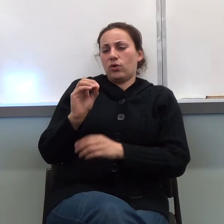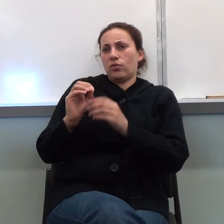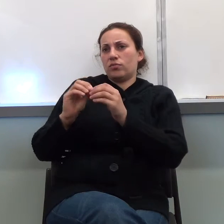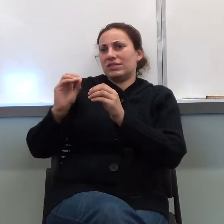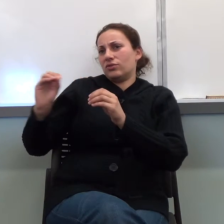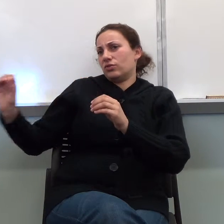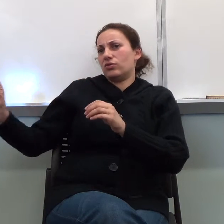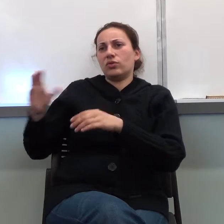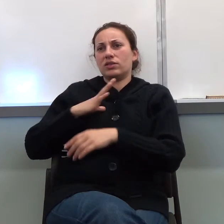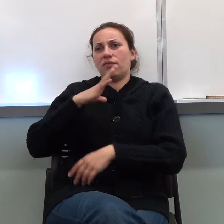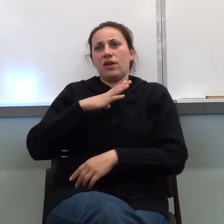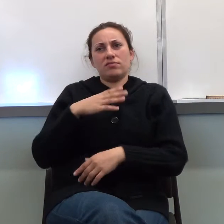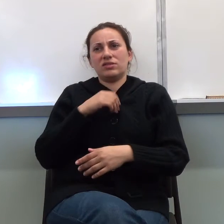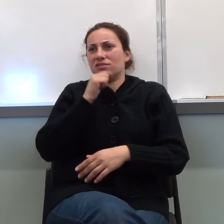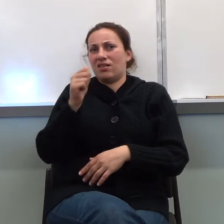all.